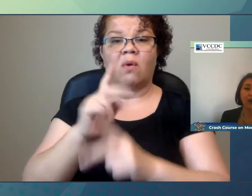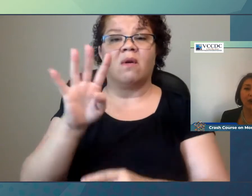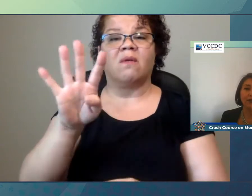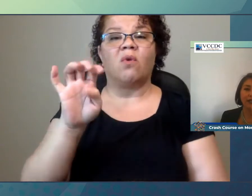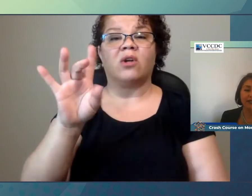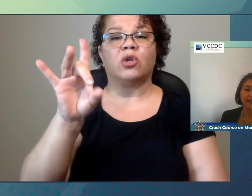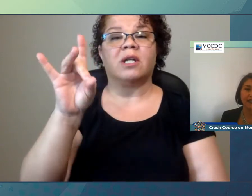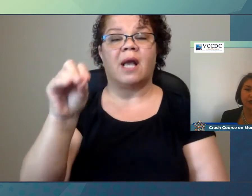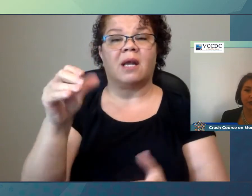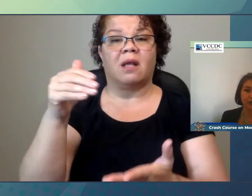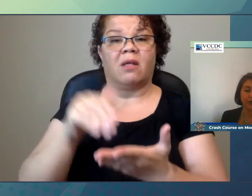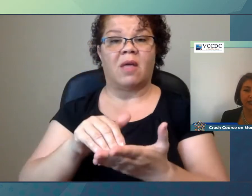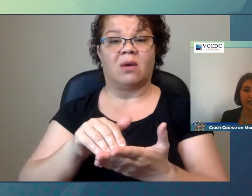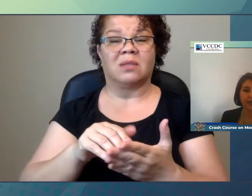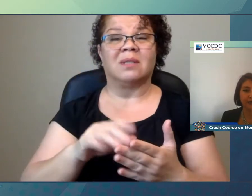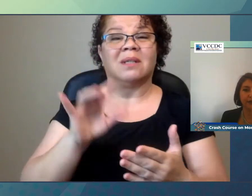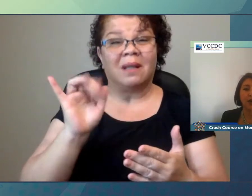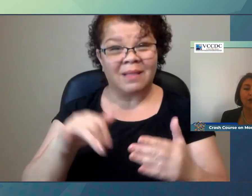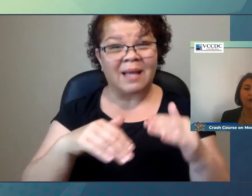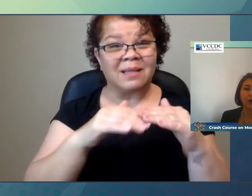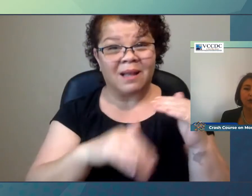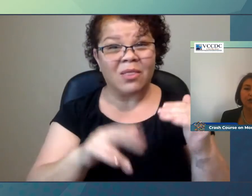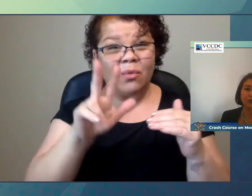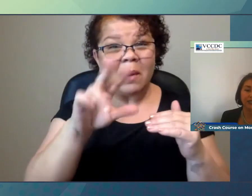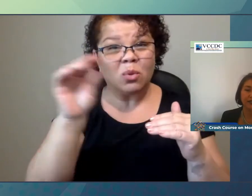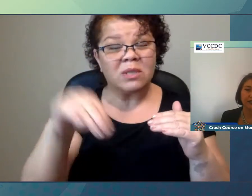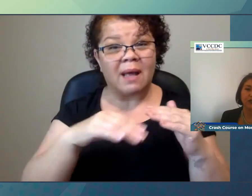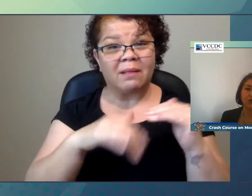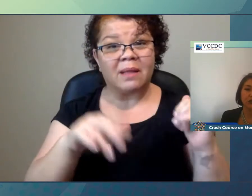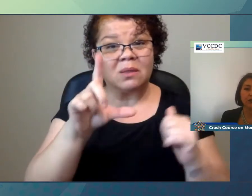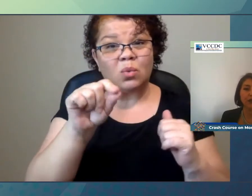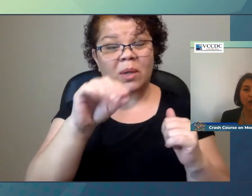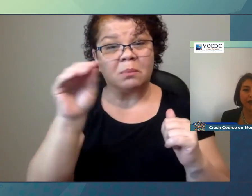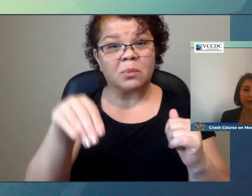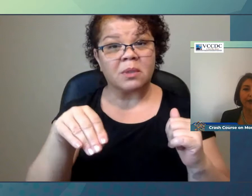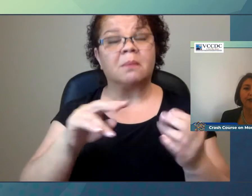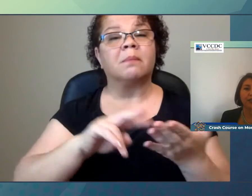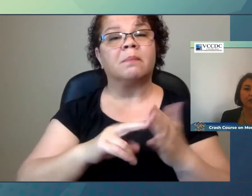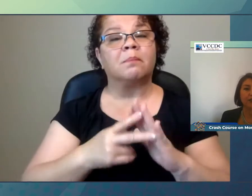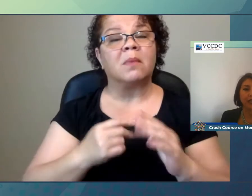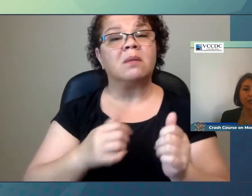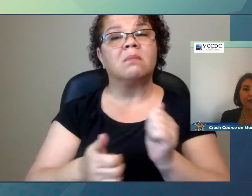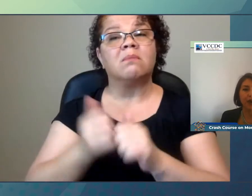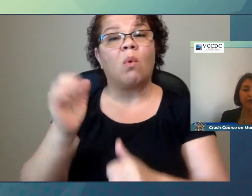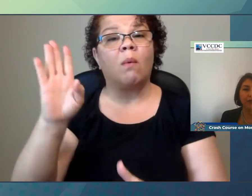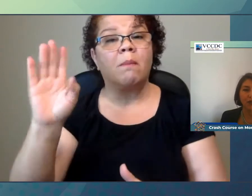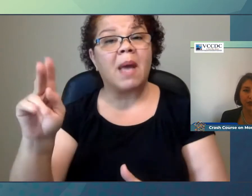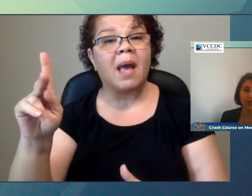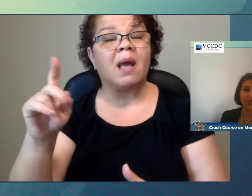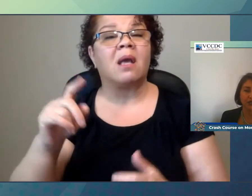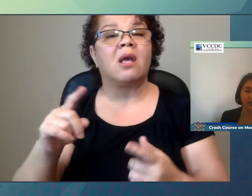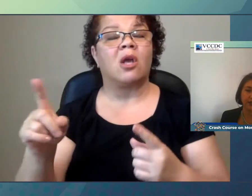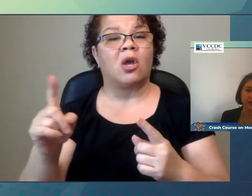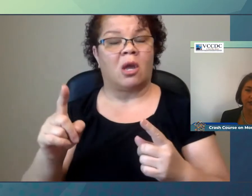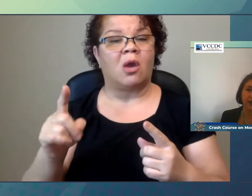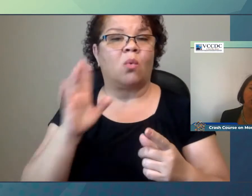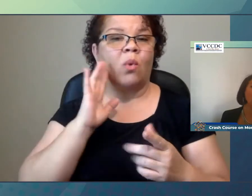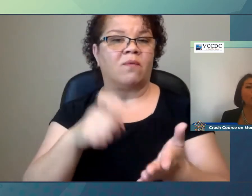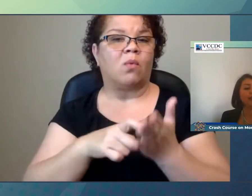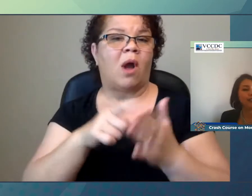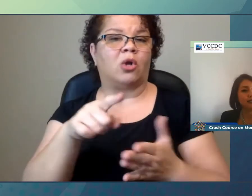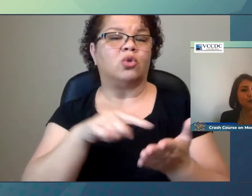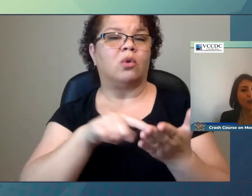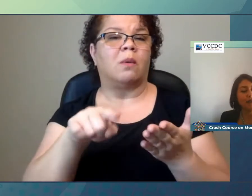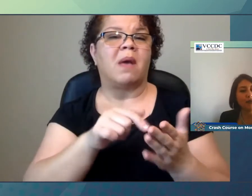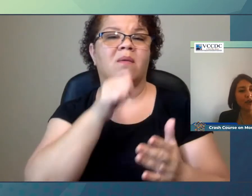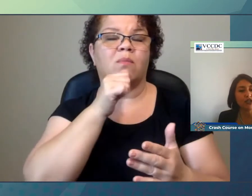is far less than 20% down. Most places will require that you pay private mortgage insurance.